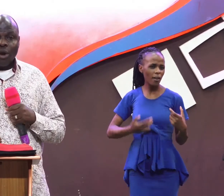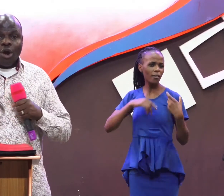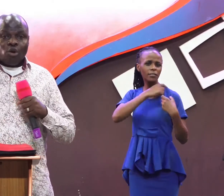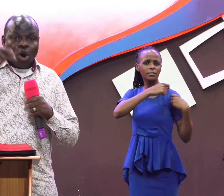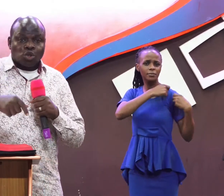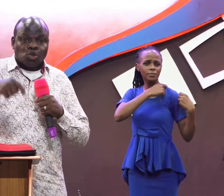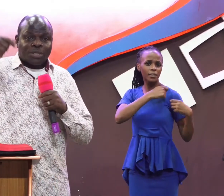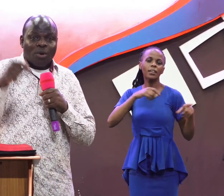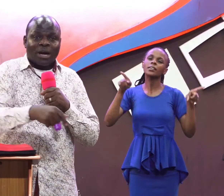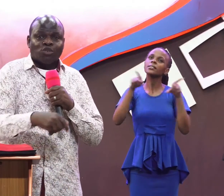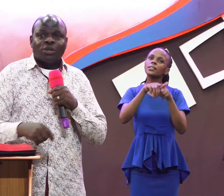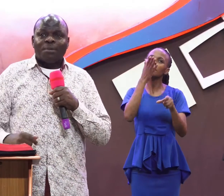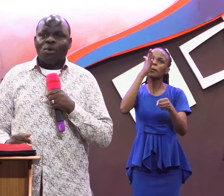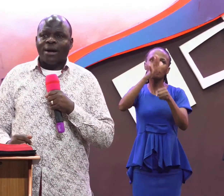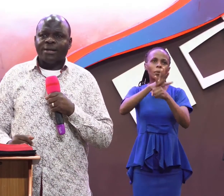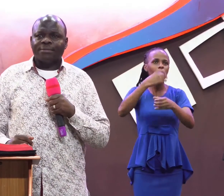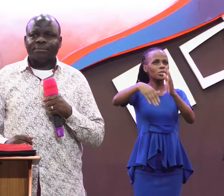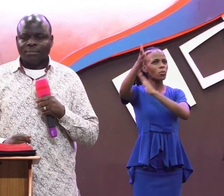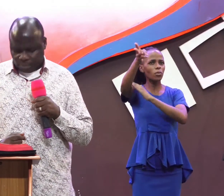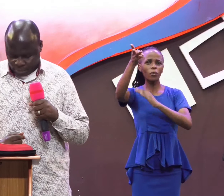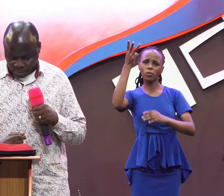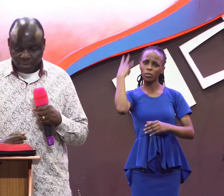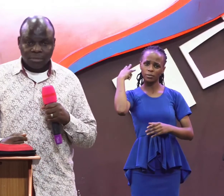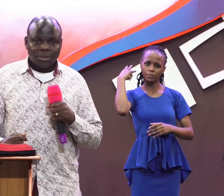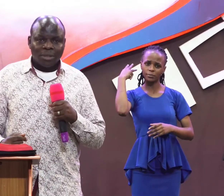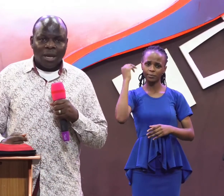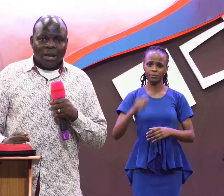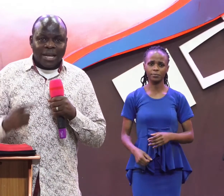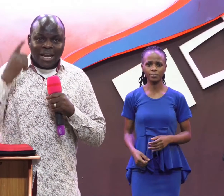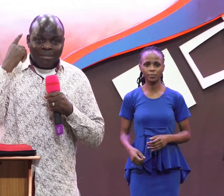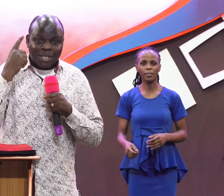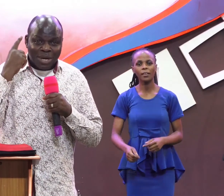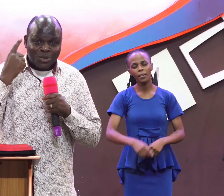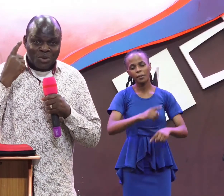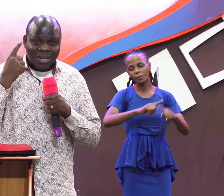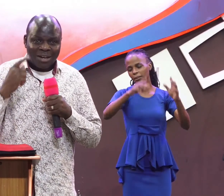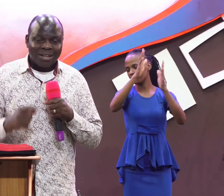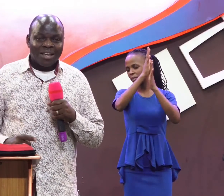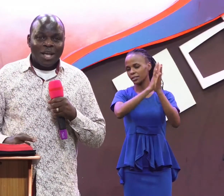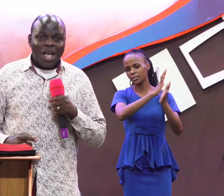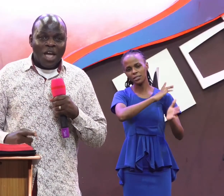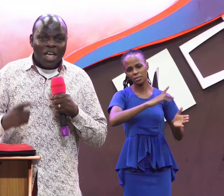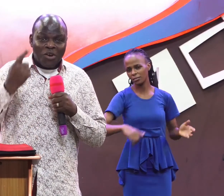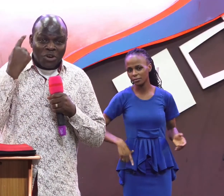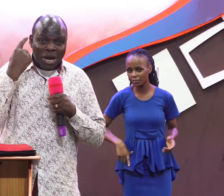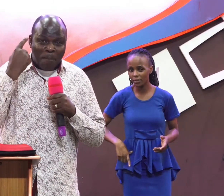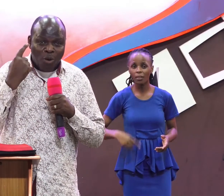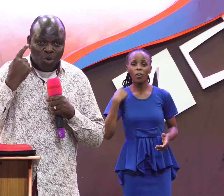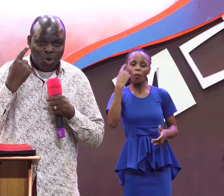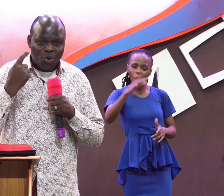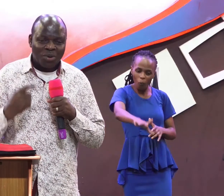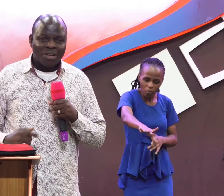an inheritance as the promise of the Lord was. But praise be to God